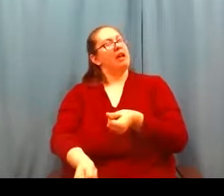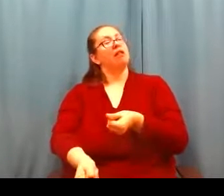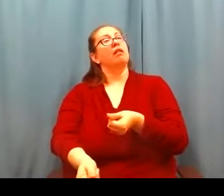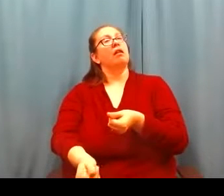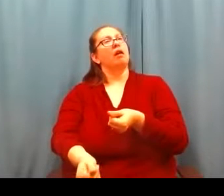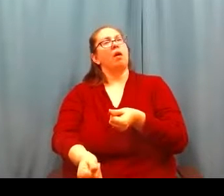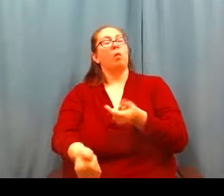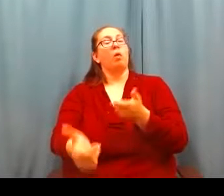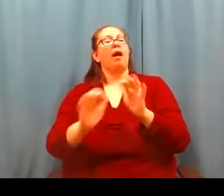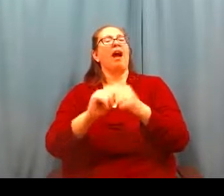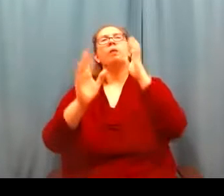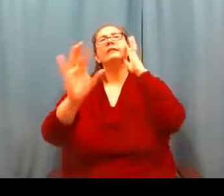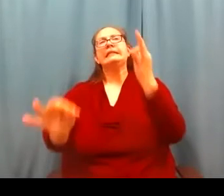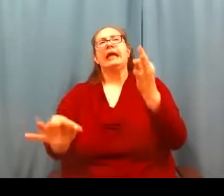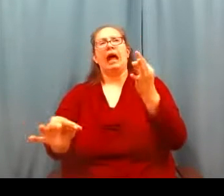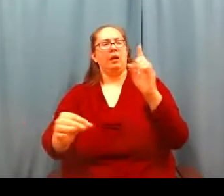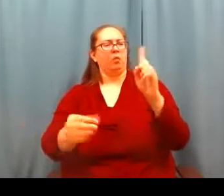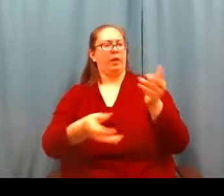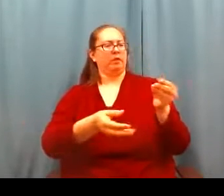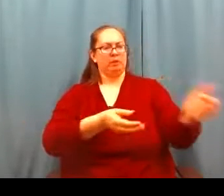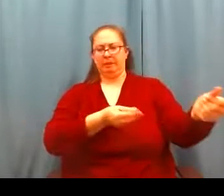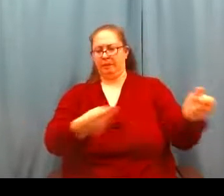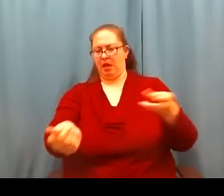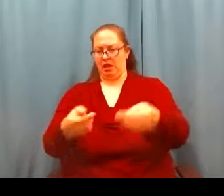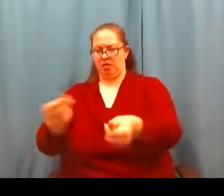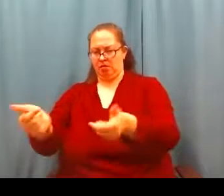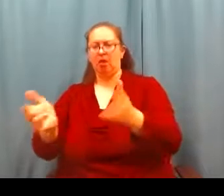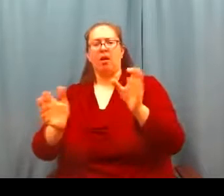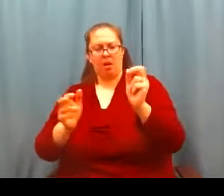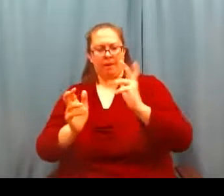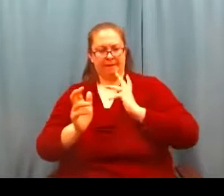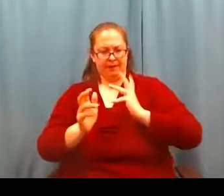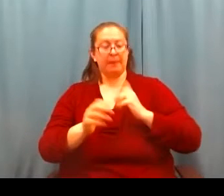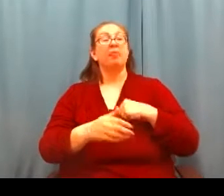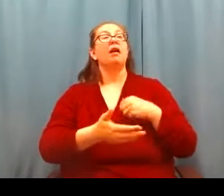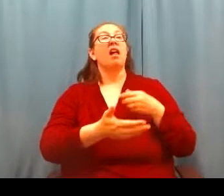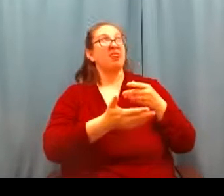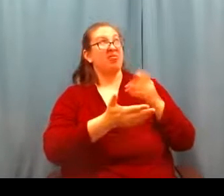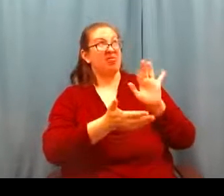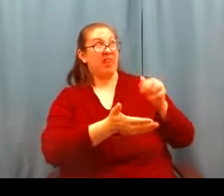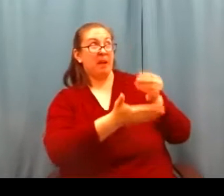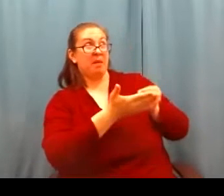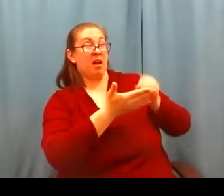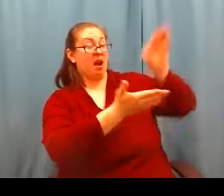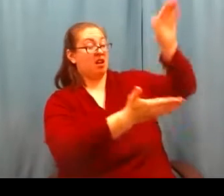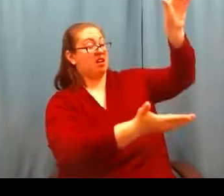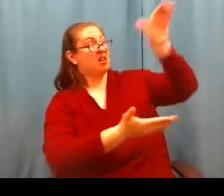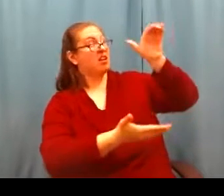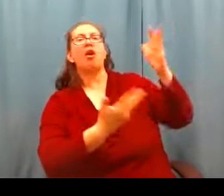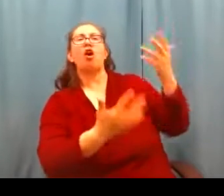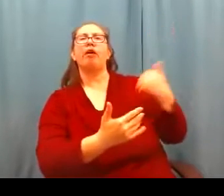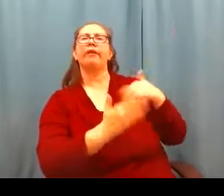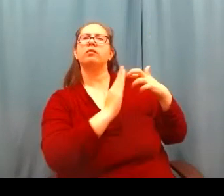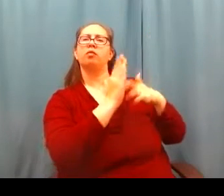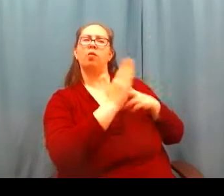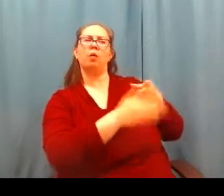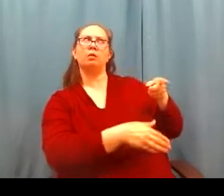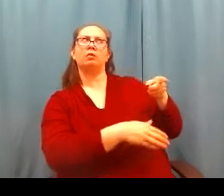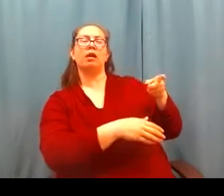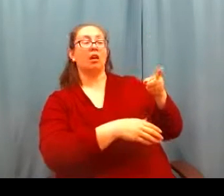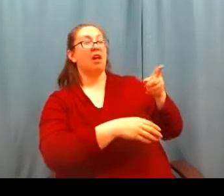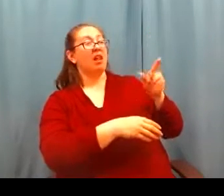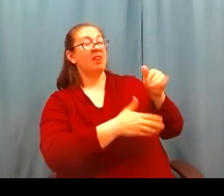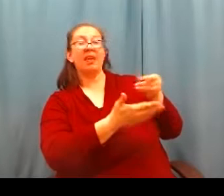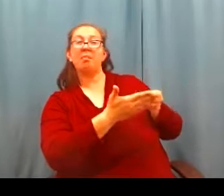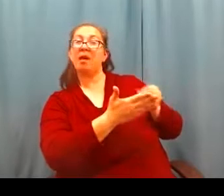we deciding how to spend it? So the money has some pretty tight guidelines on it. It can only be spent to reimburse us